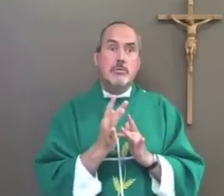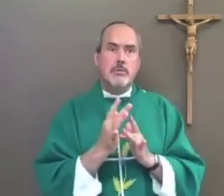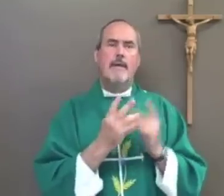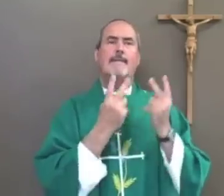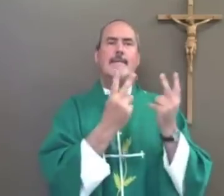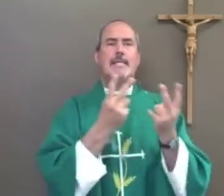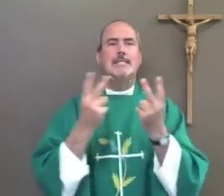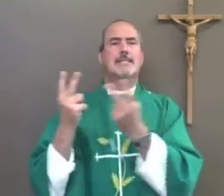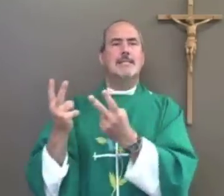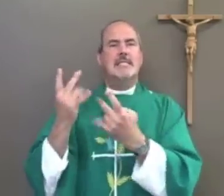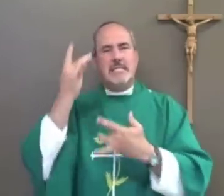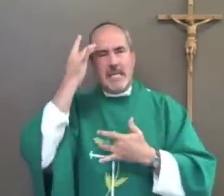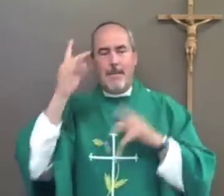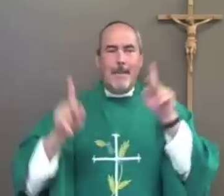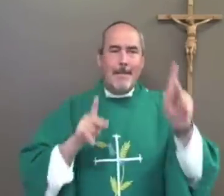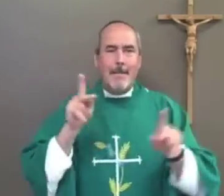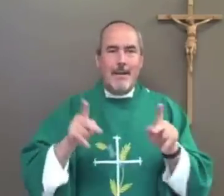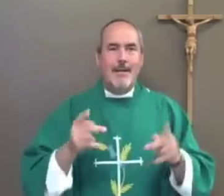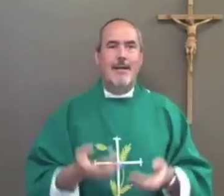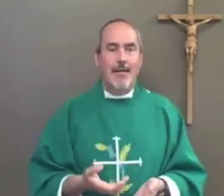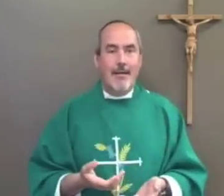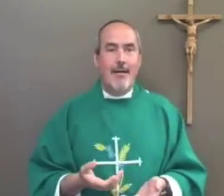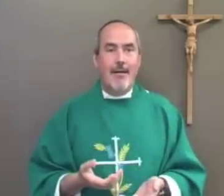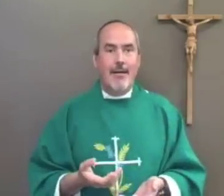They would have also seen Jesus visit sick people